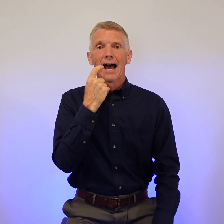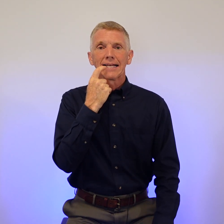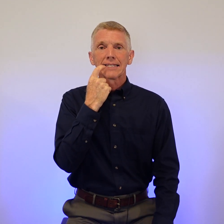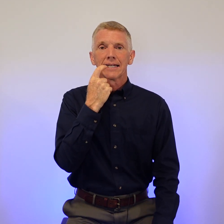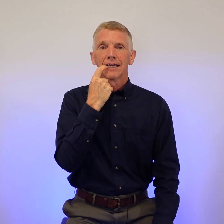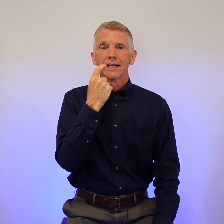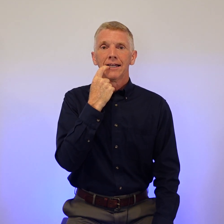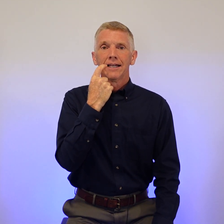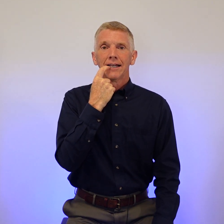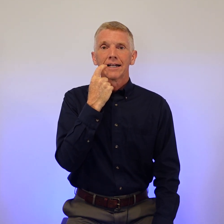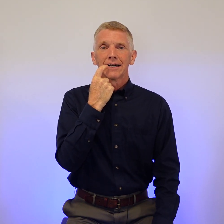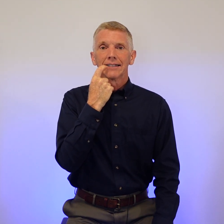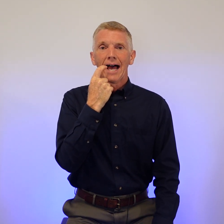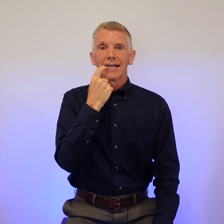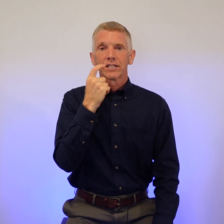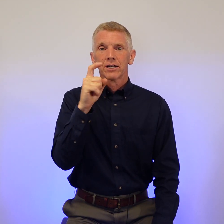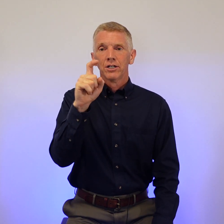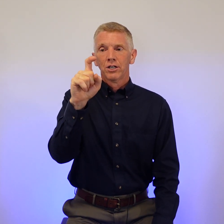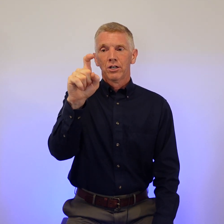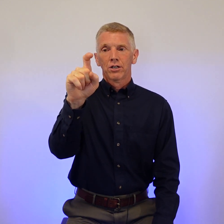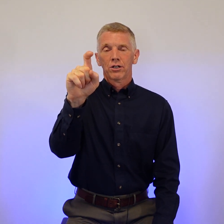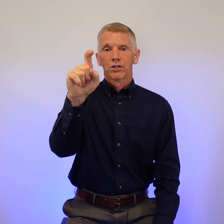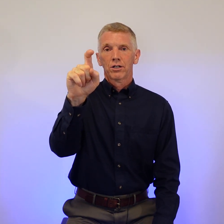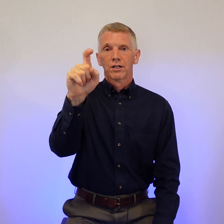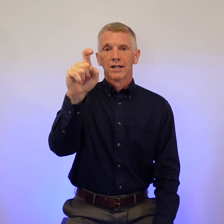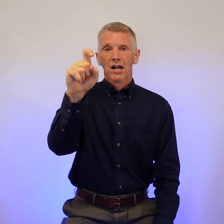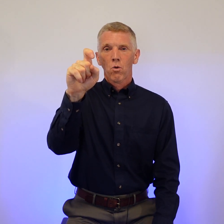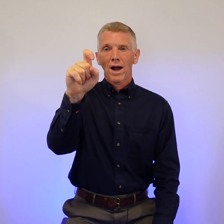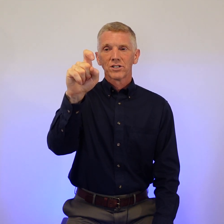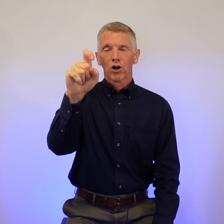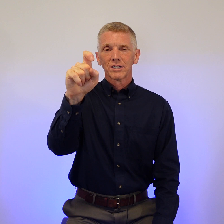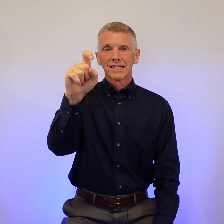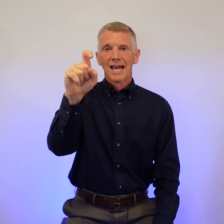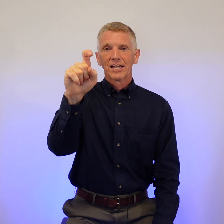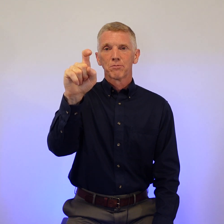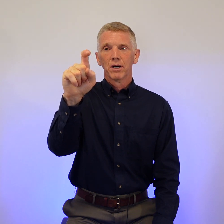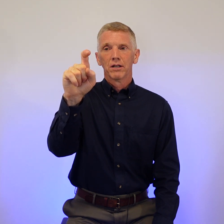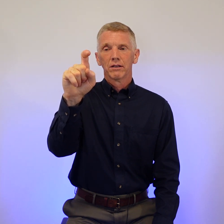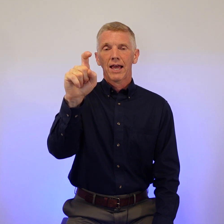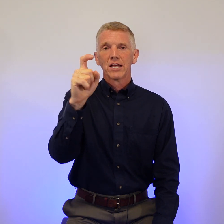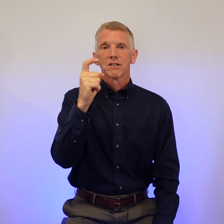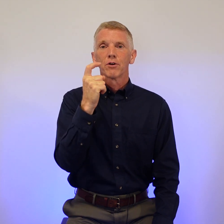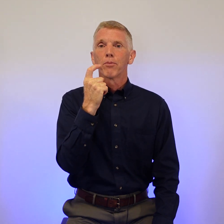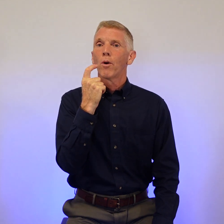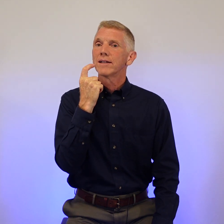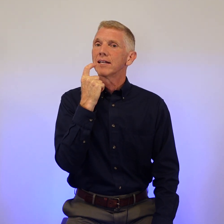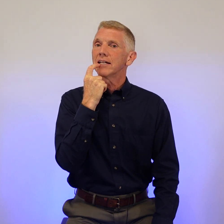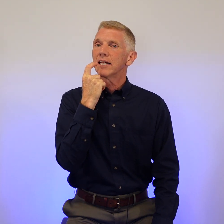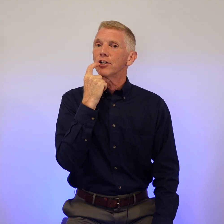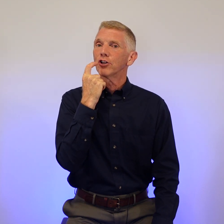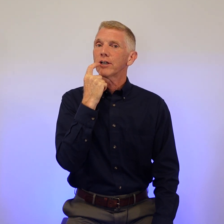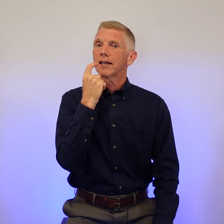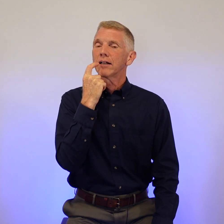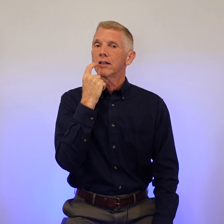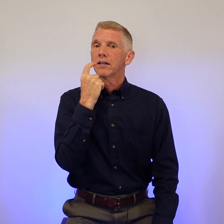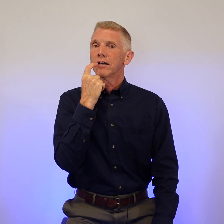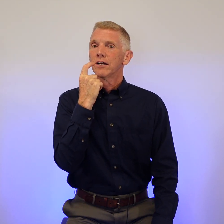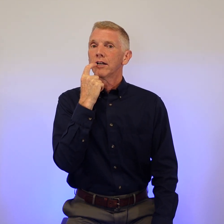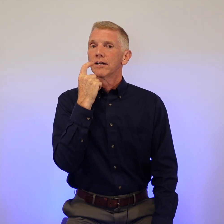glass. Glass. Not quite as hard as the next, but as if you're pointing and you're looking at